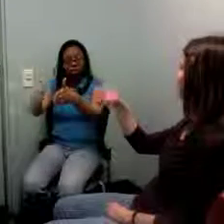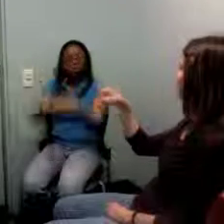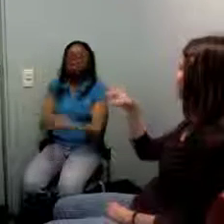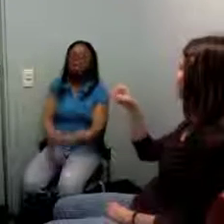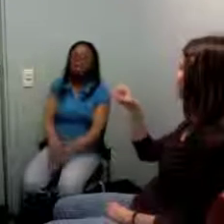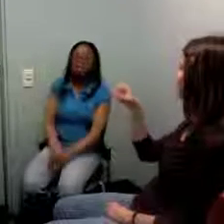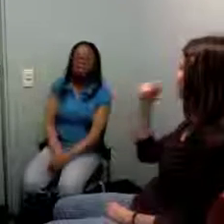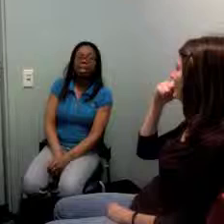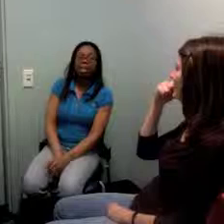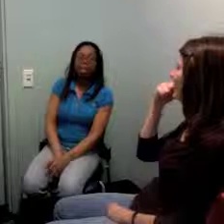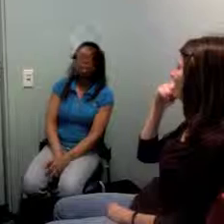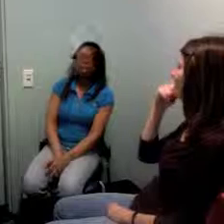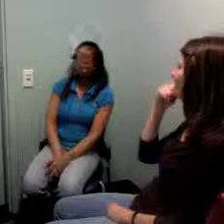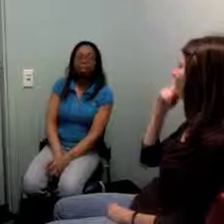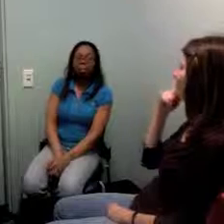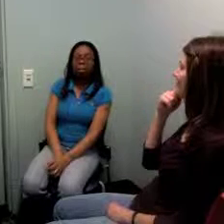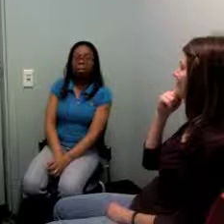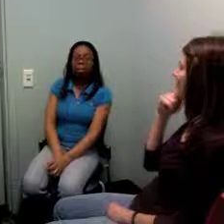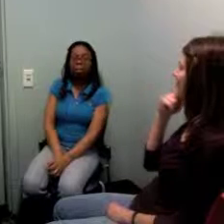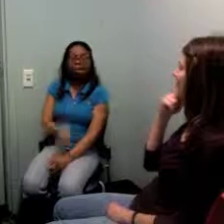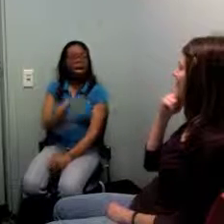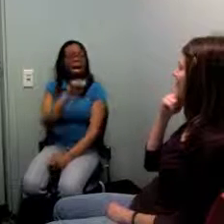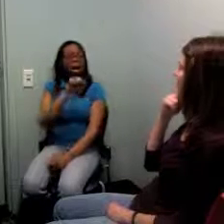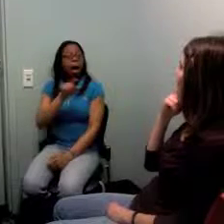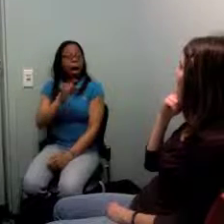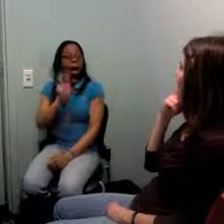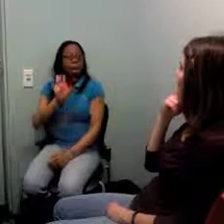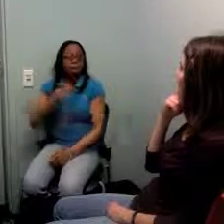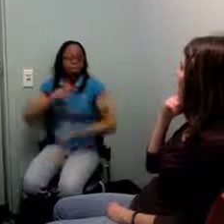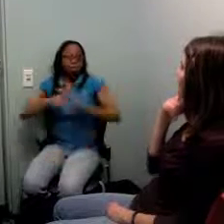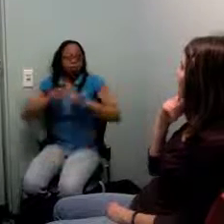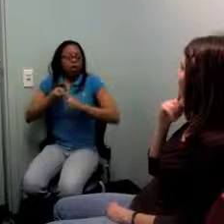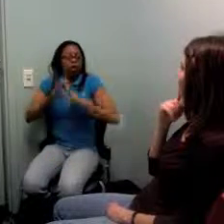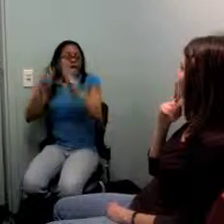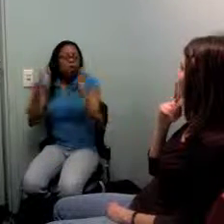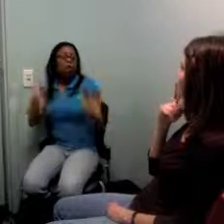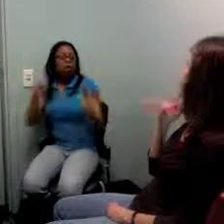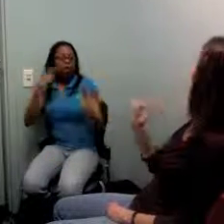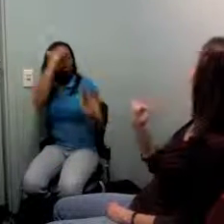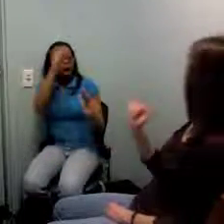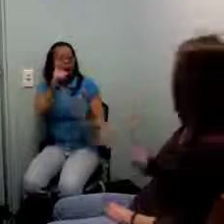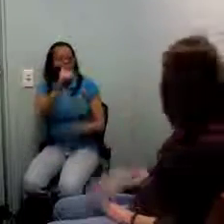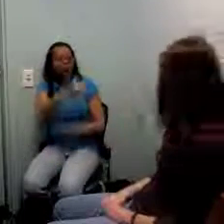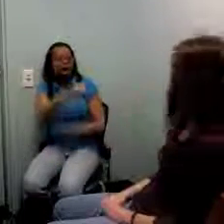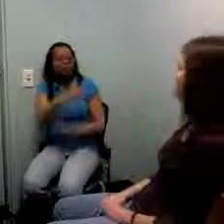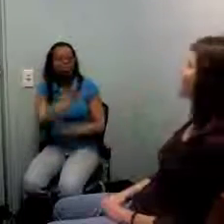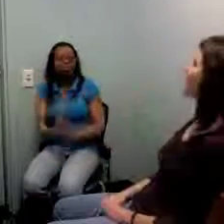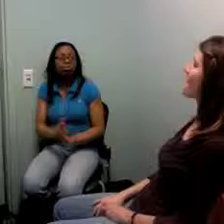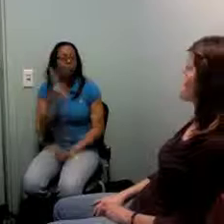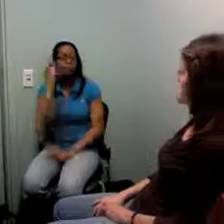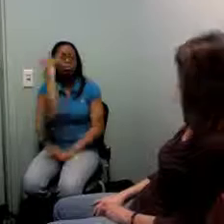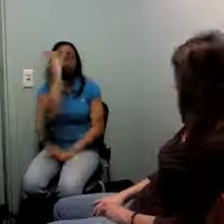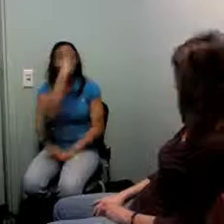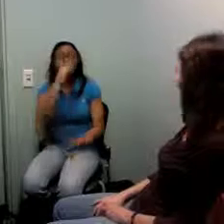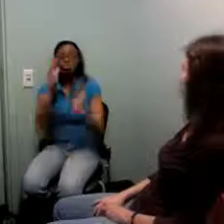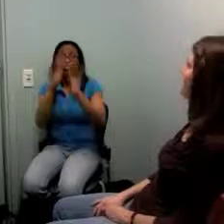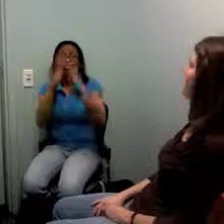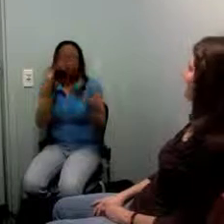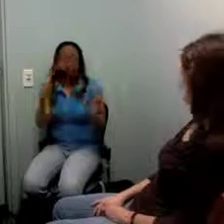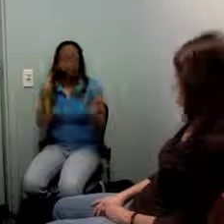Oh, yes, I think I know what you're talking it's a friend of mine, that's why I was asking. Yeah, it's a beautiful house on the inside. Oh